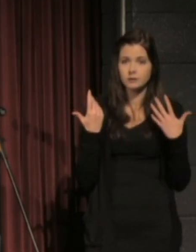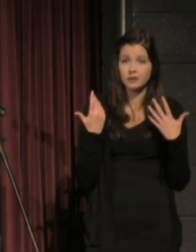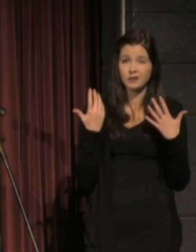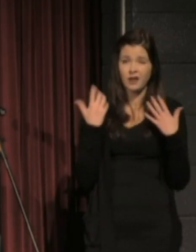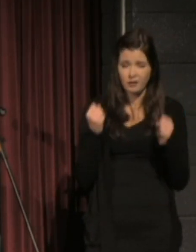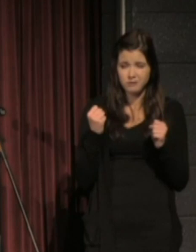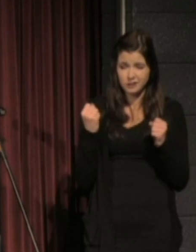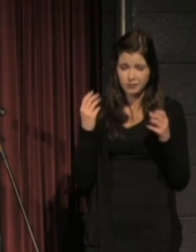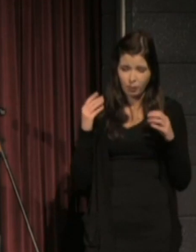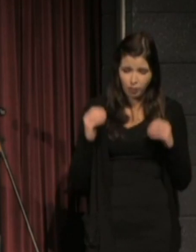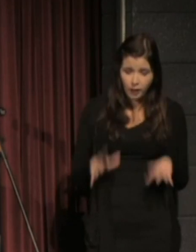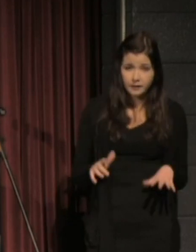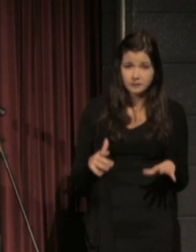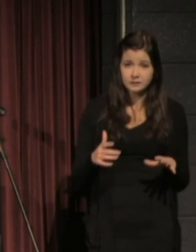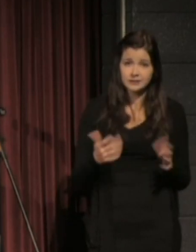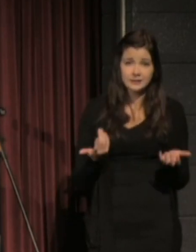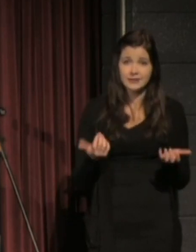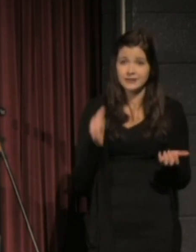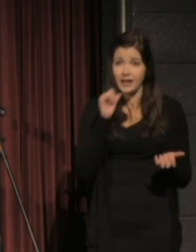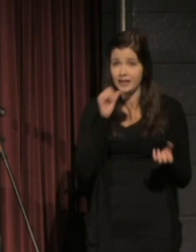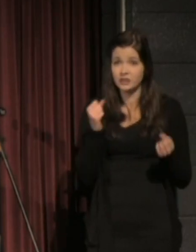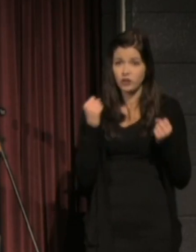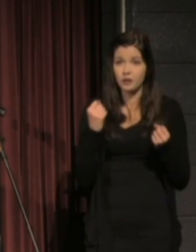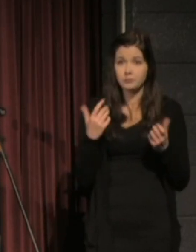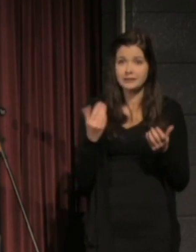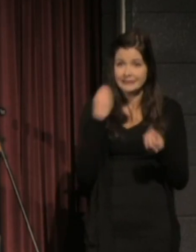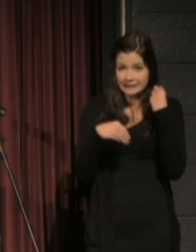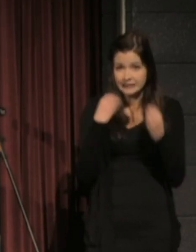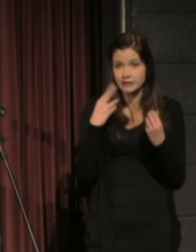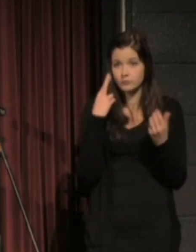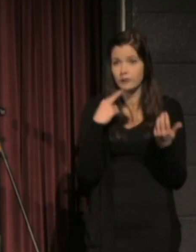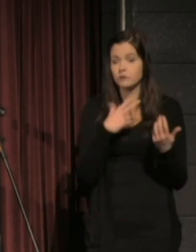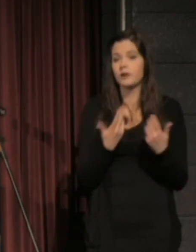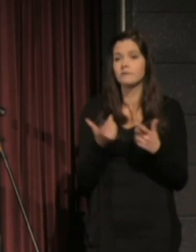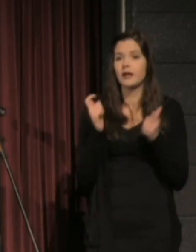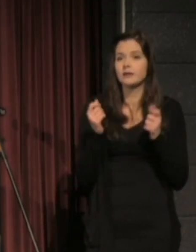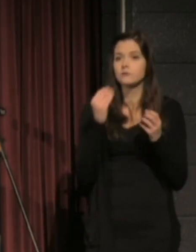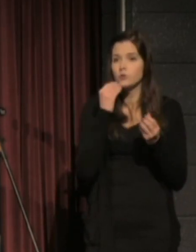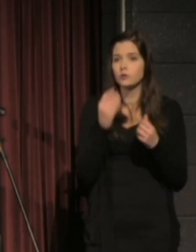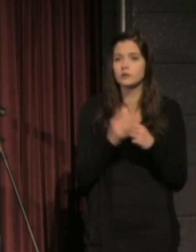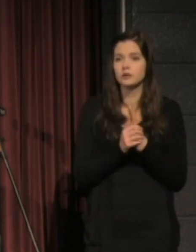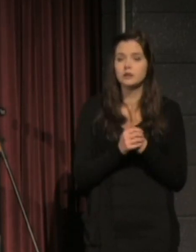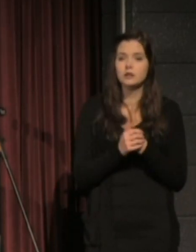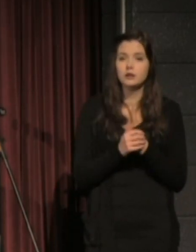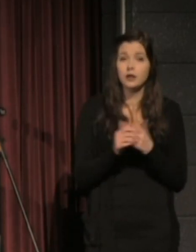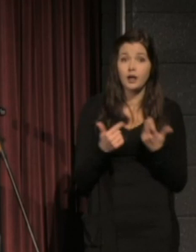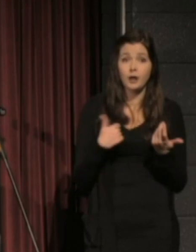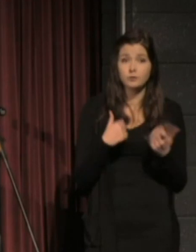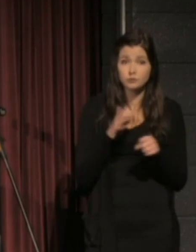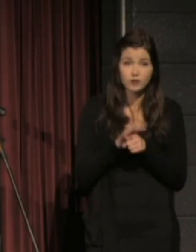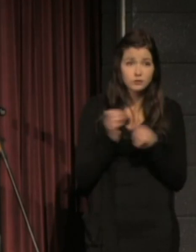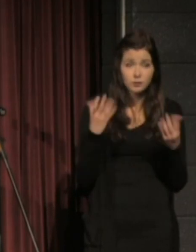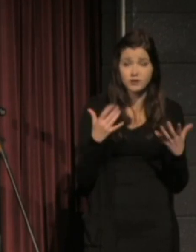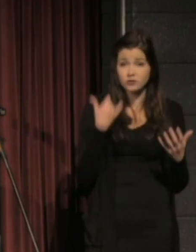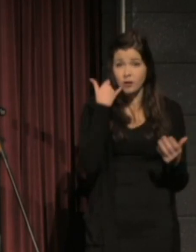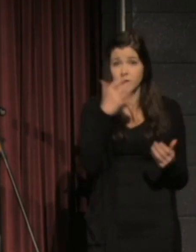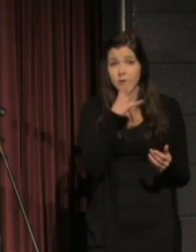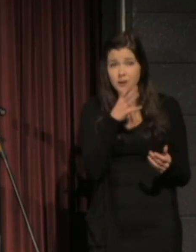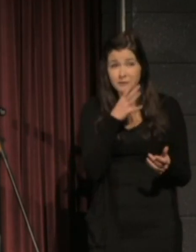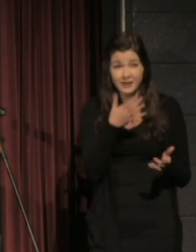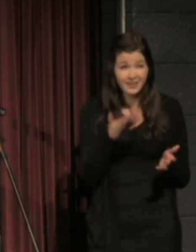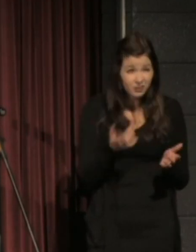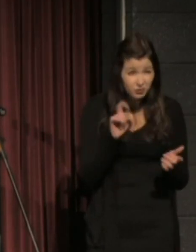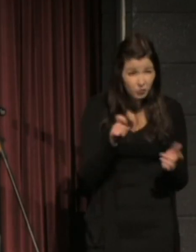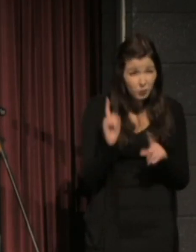confidence, out of shape, and eating fast food on a daily basis. My stress got so bad that I called my mom and asked her if I should go to